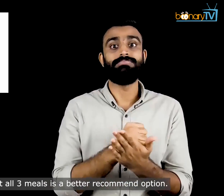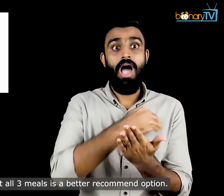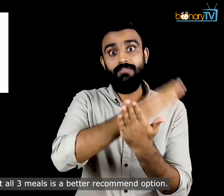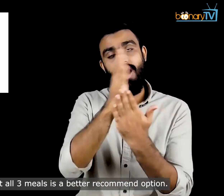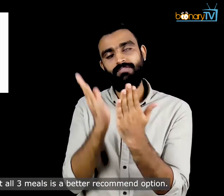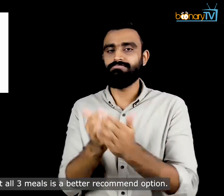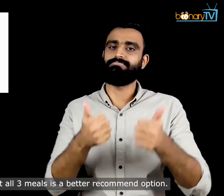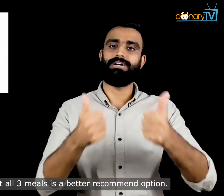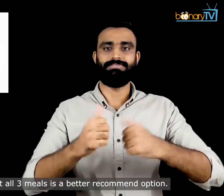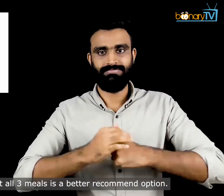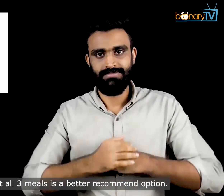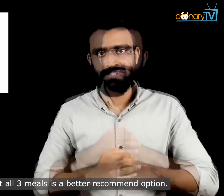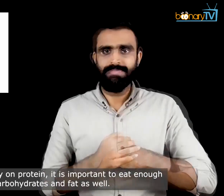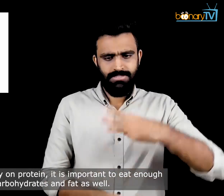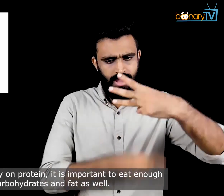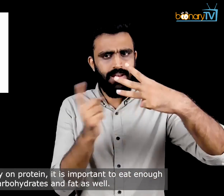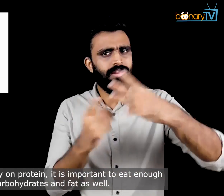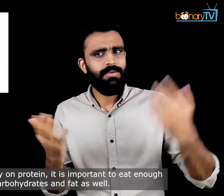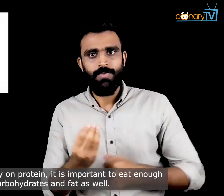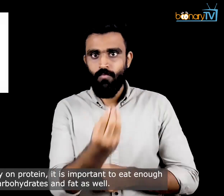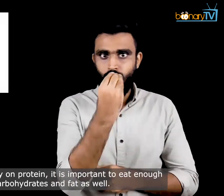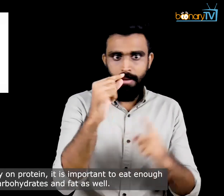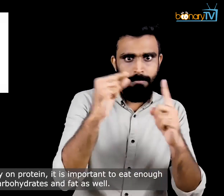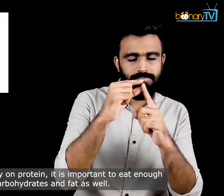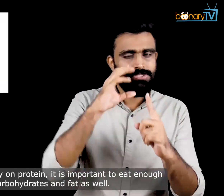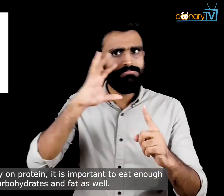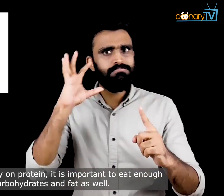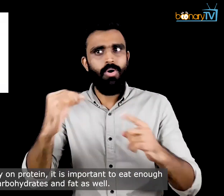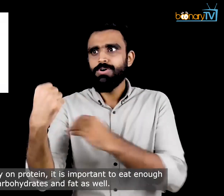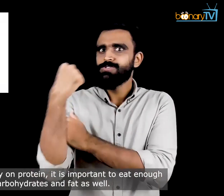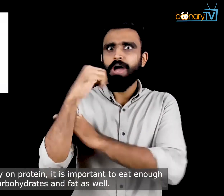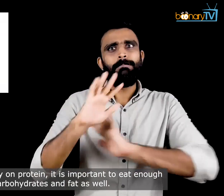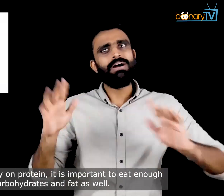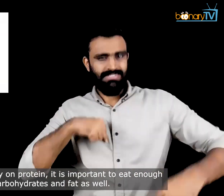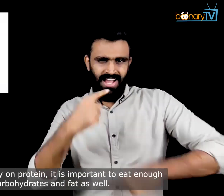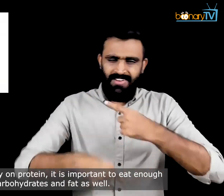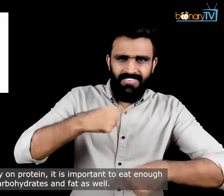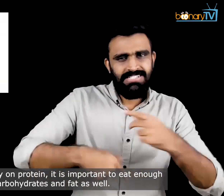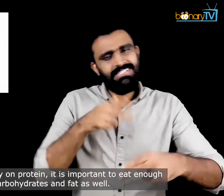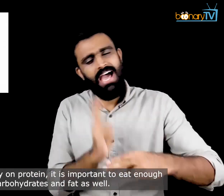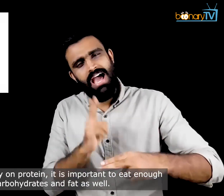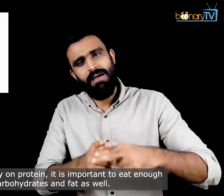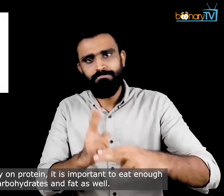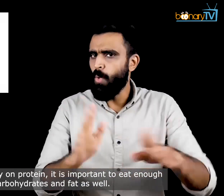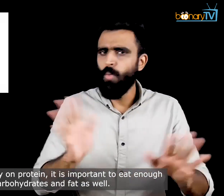recommended option do not rely only on protein it is important to eat enough